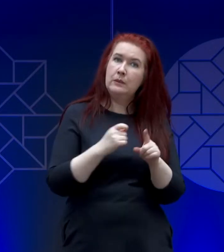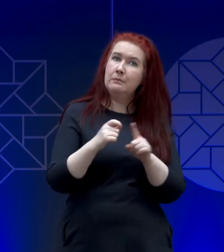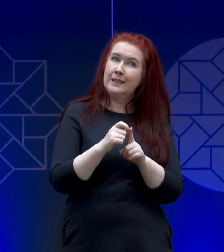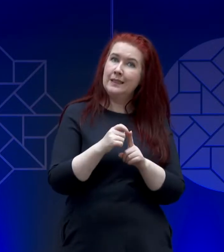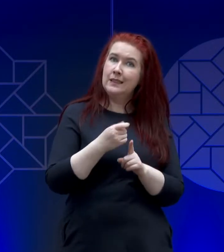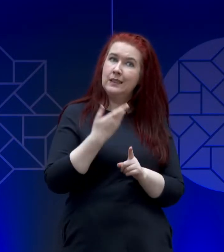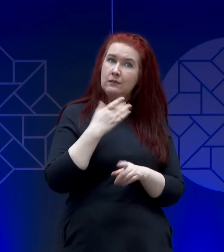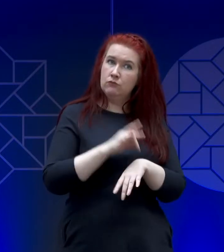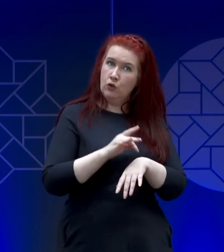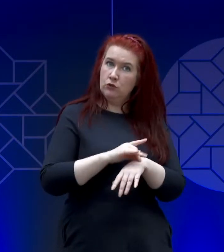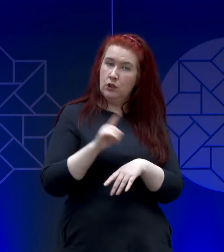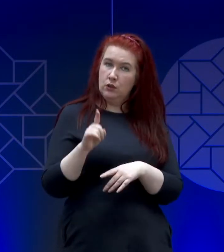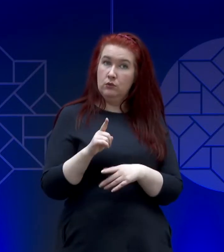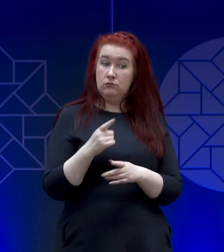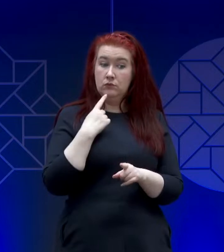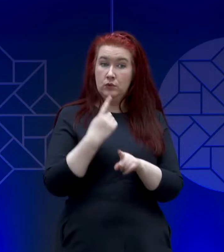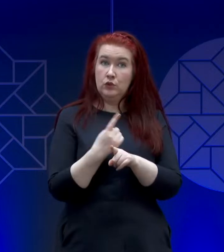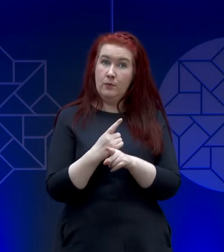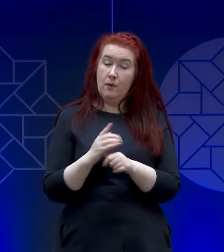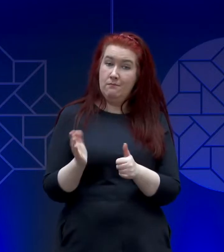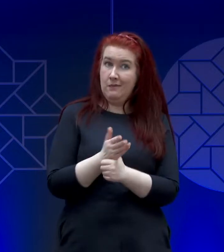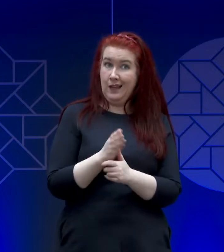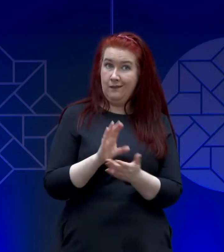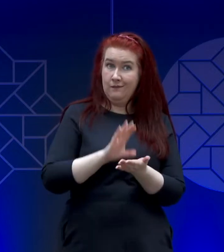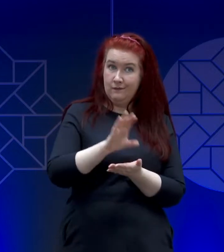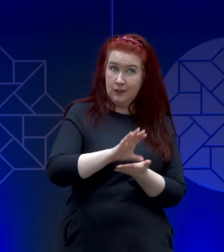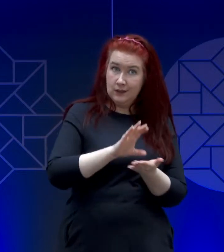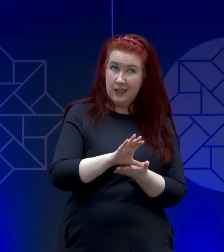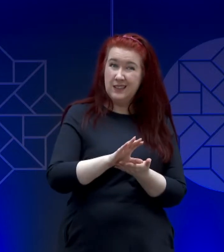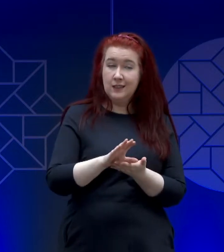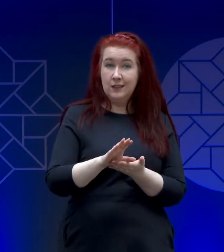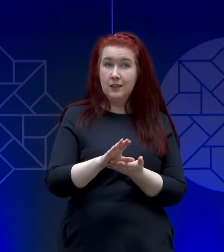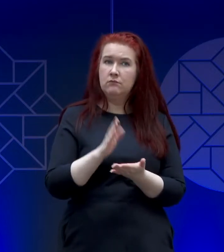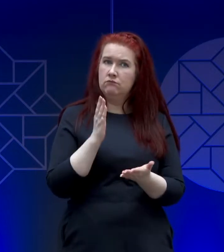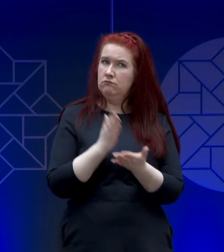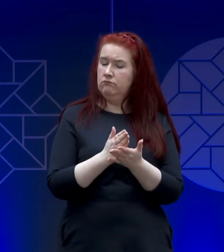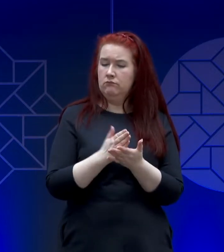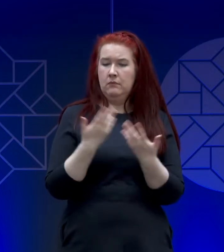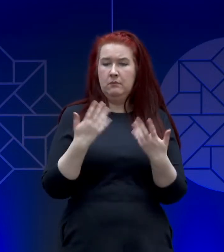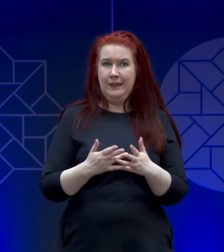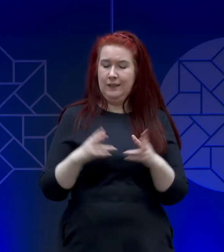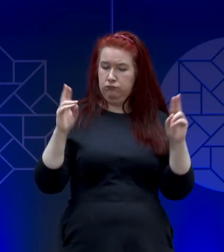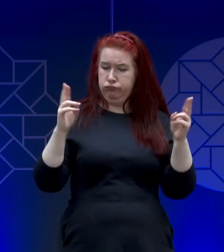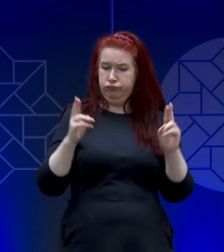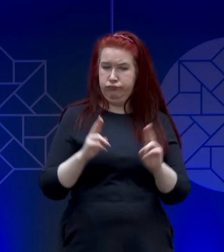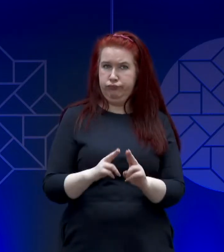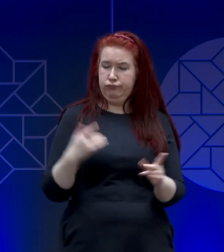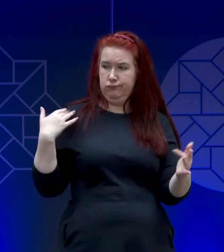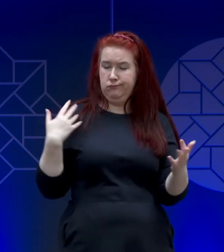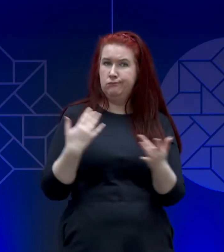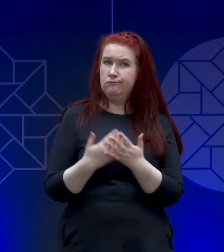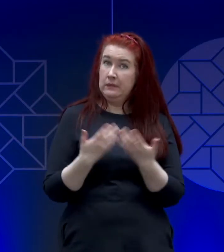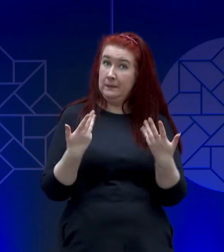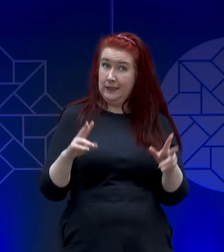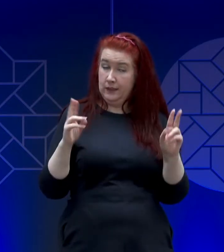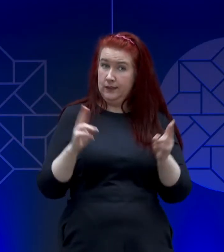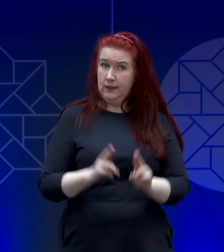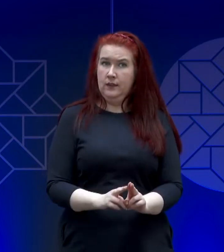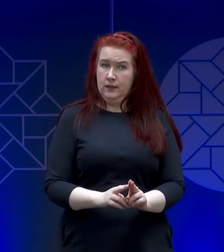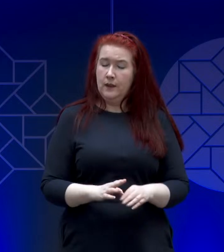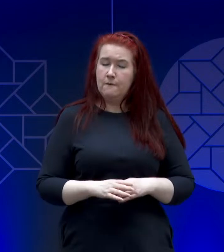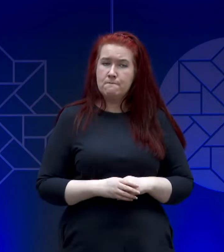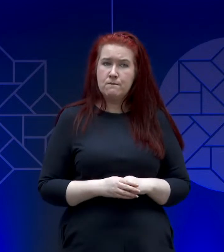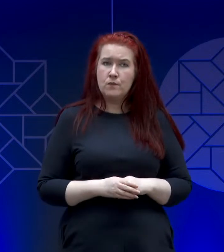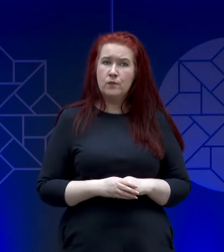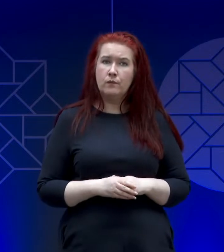especially the funding restoration element, which has been eroded massively over the previous generation.